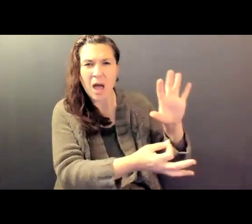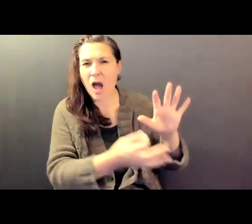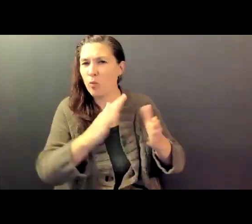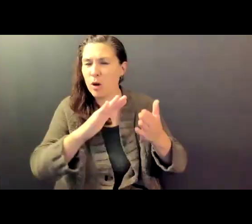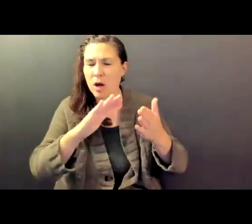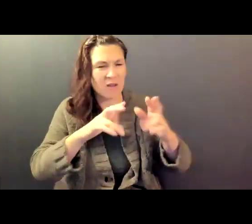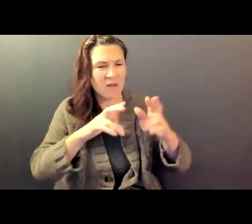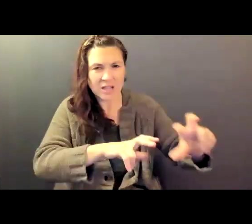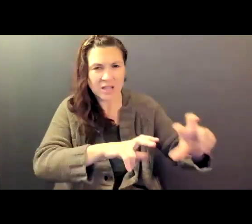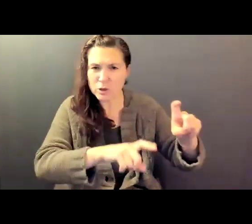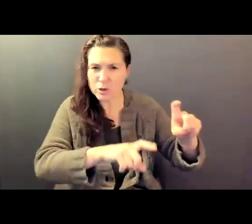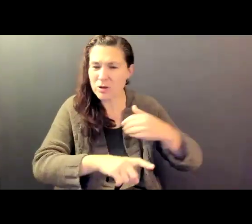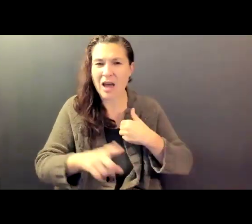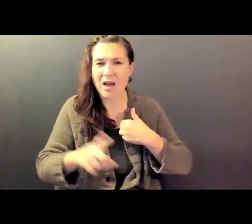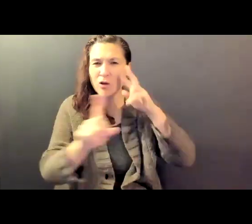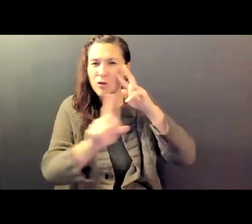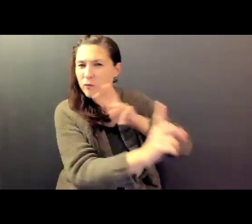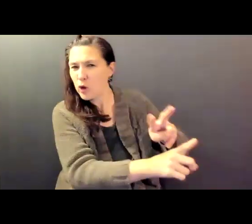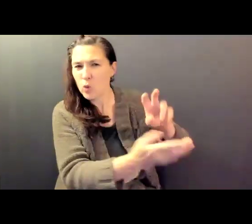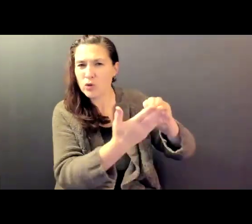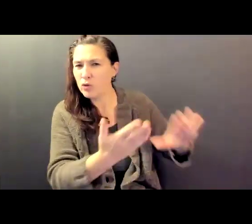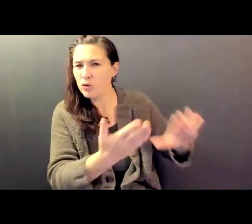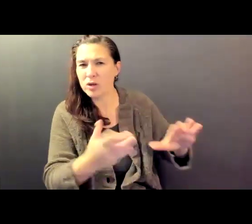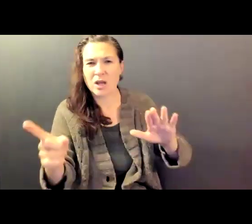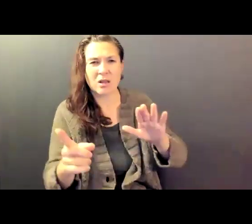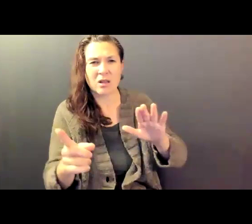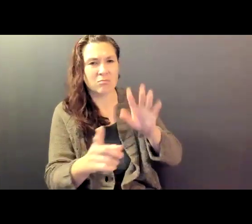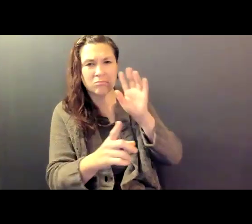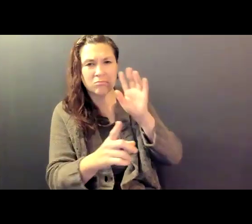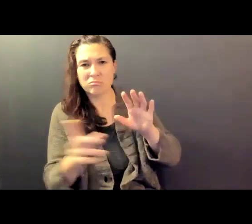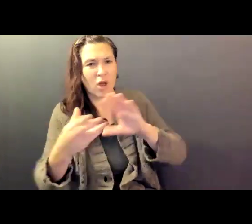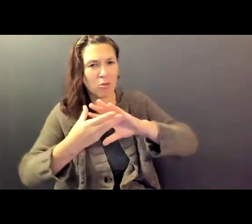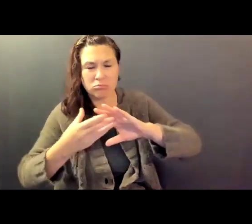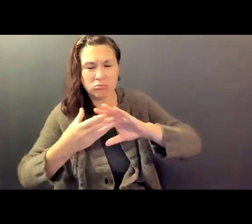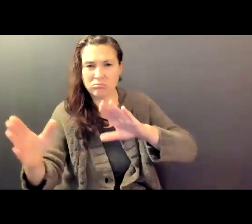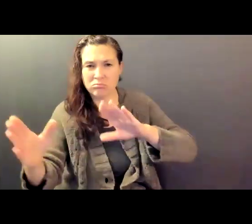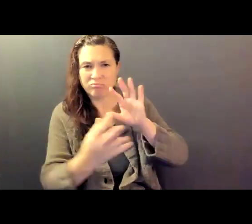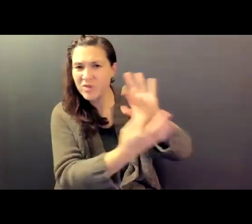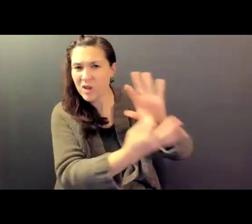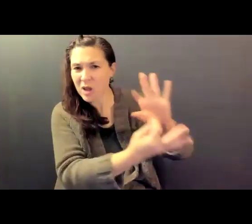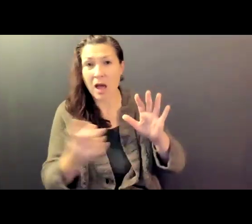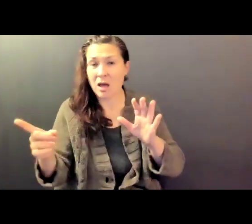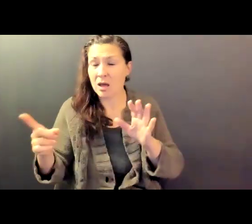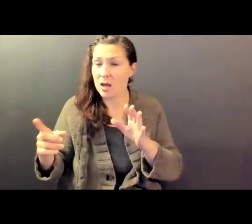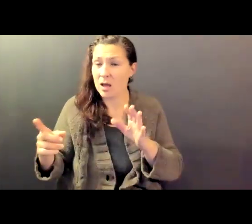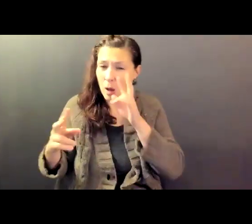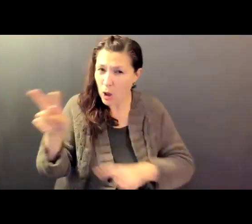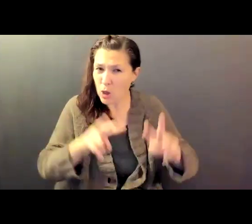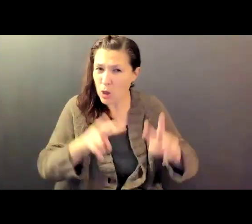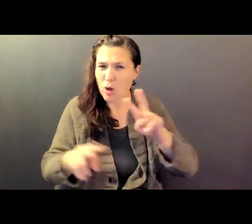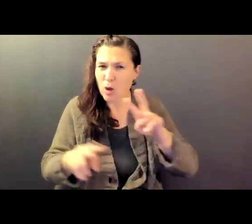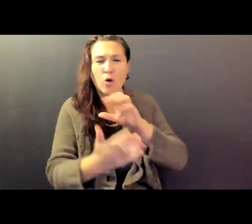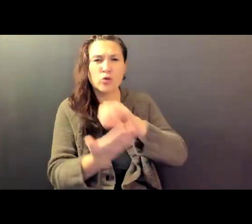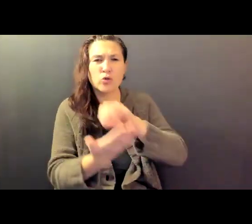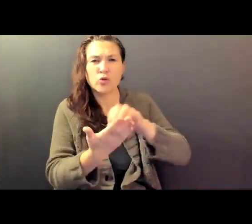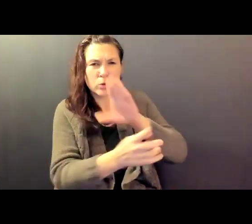within it? Besides like looking at like statistics of schools and looking at the populations, like how do they get a direct voice within it?